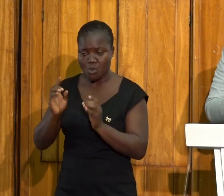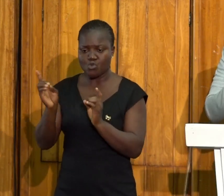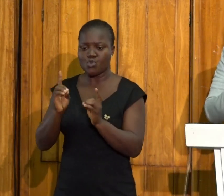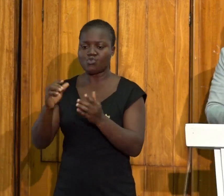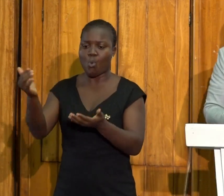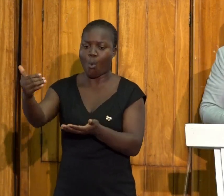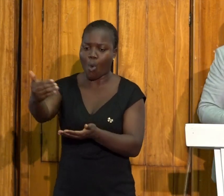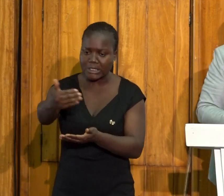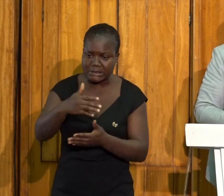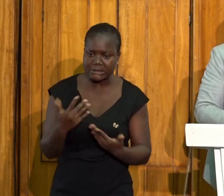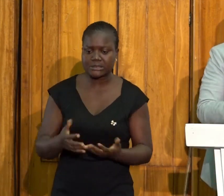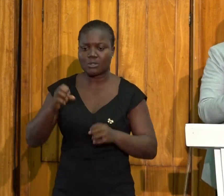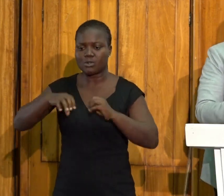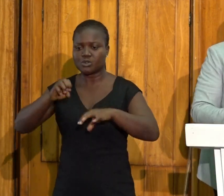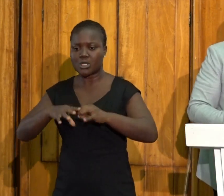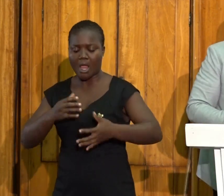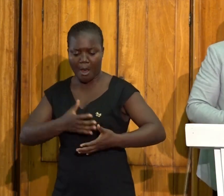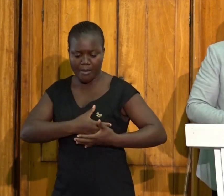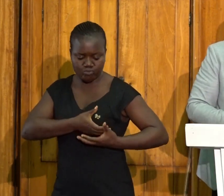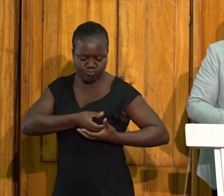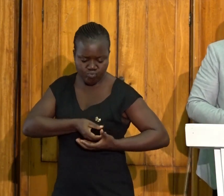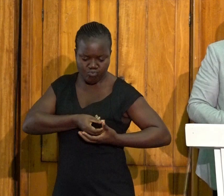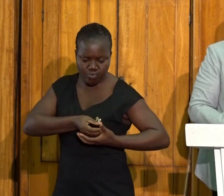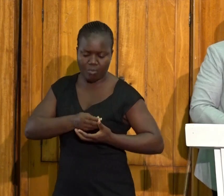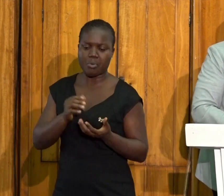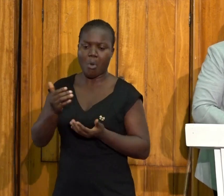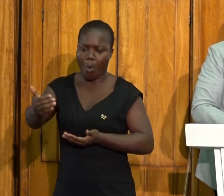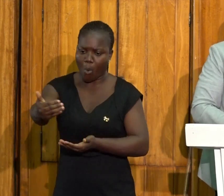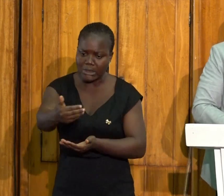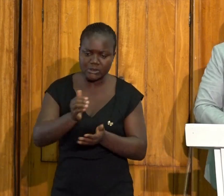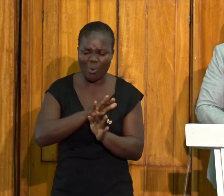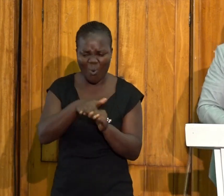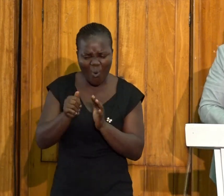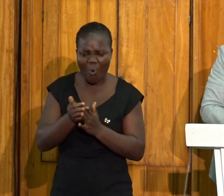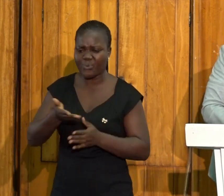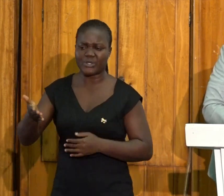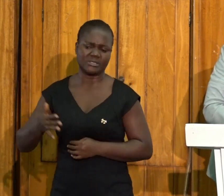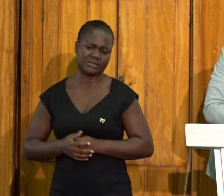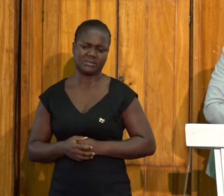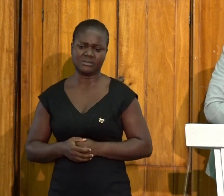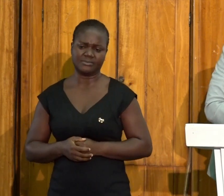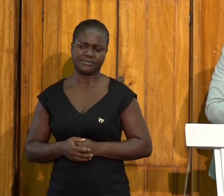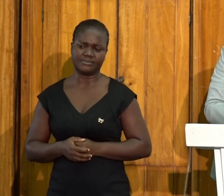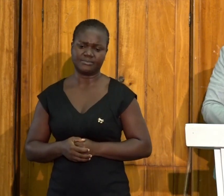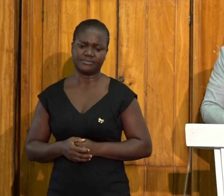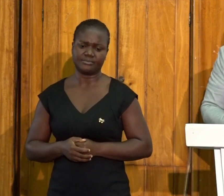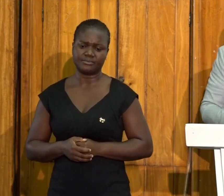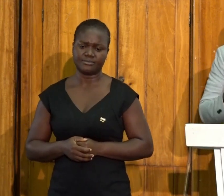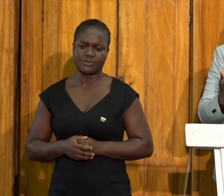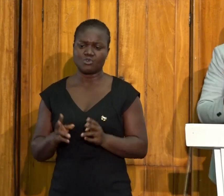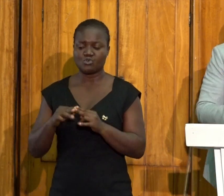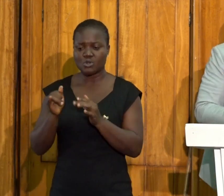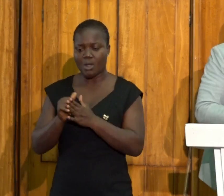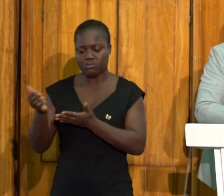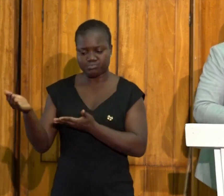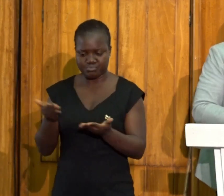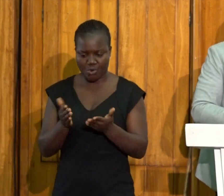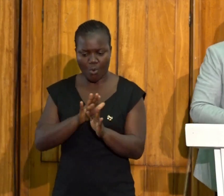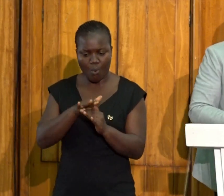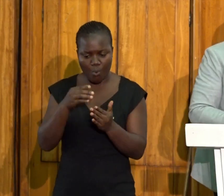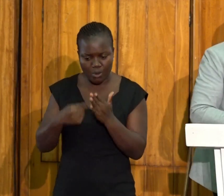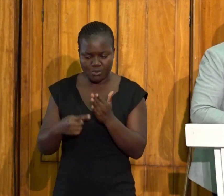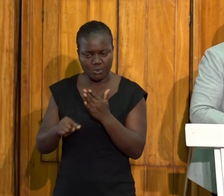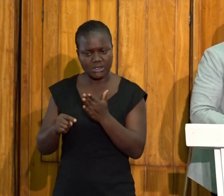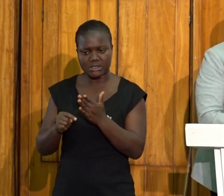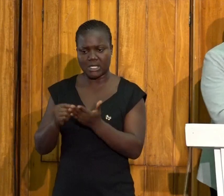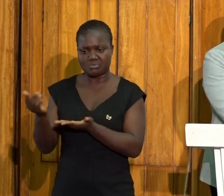collections, breast milk collection, and we're looking at the infants as well to look at breath and growth and